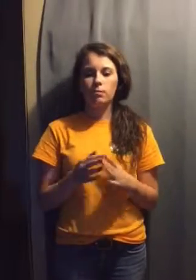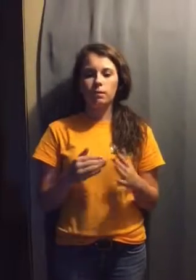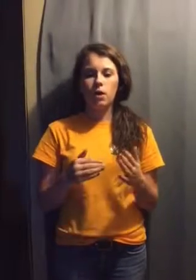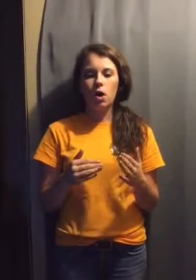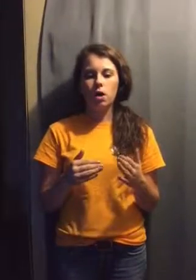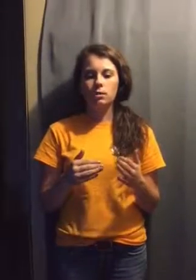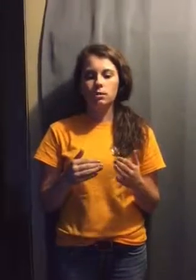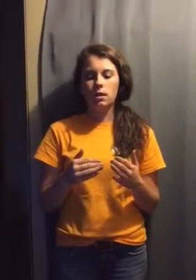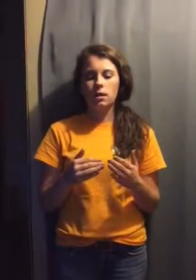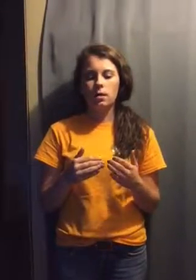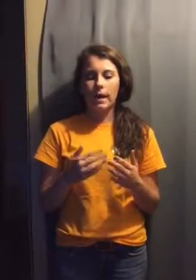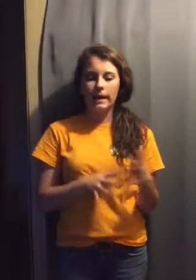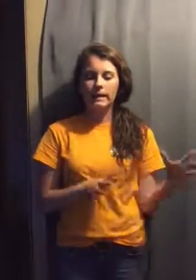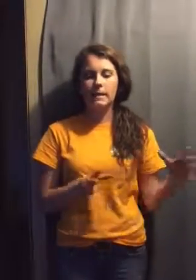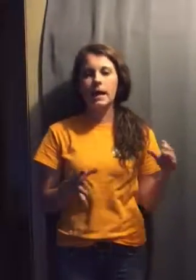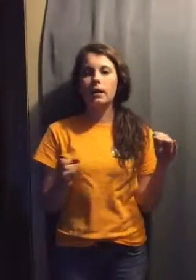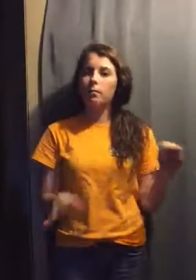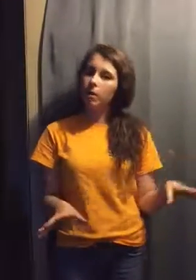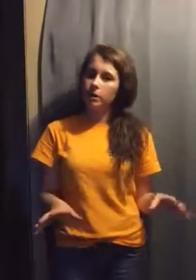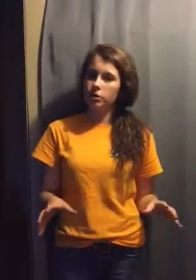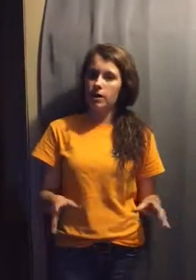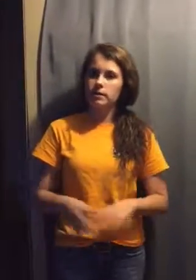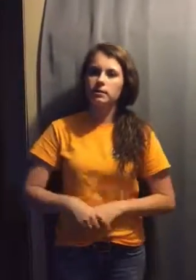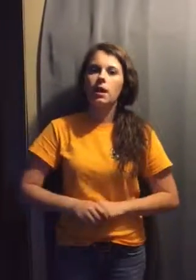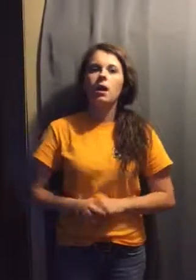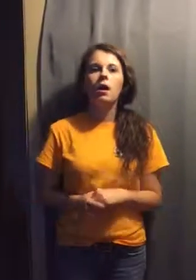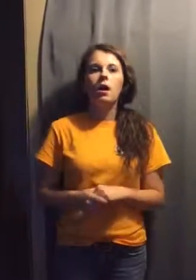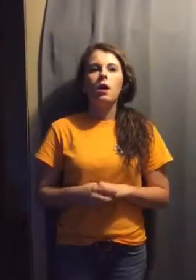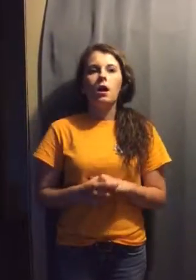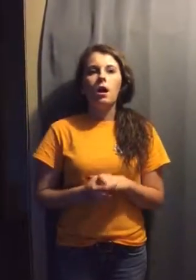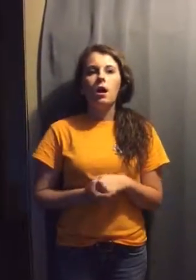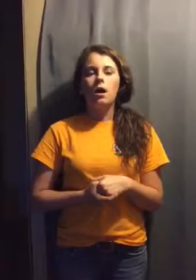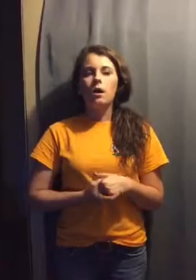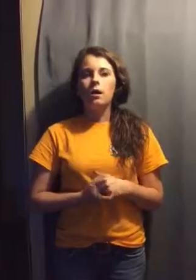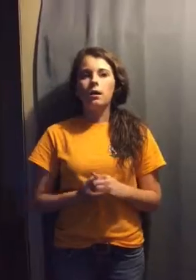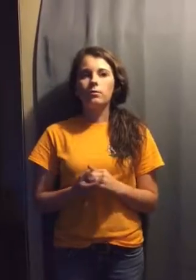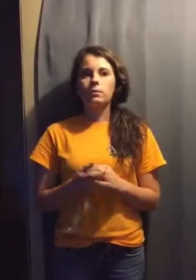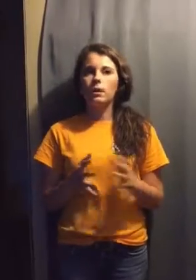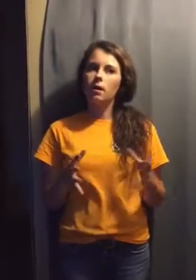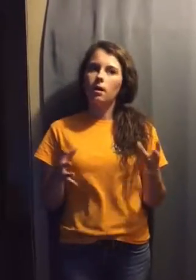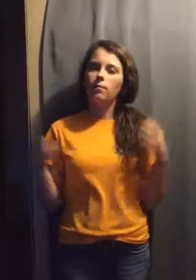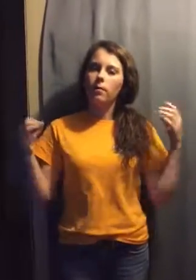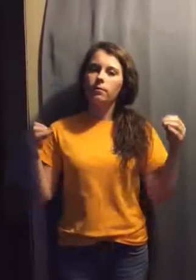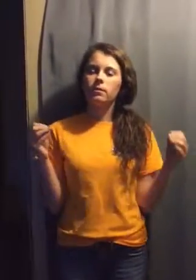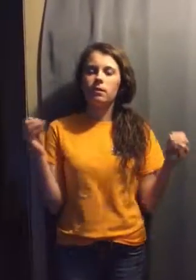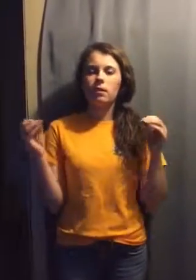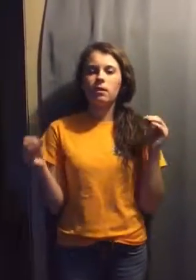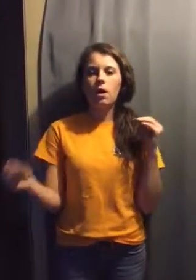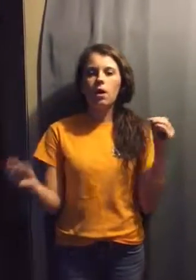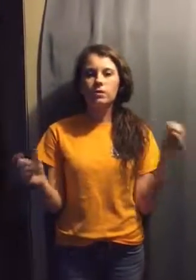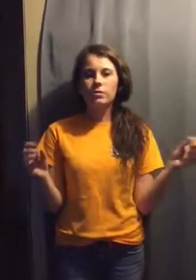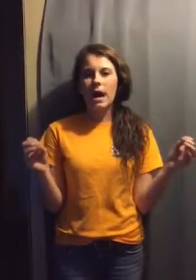probably called back in the day party dress. It was probably the cost for that